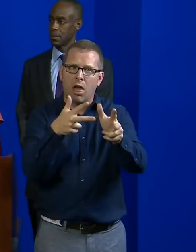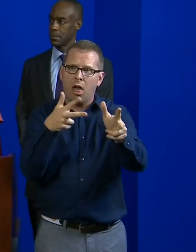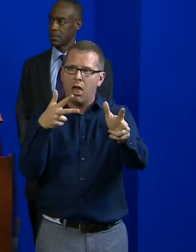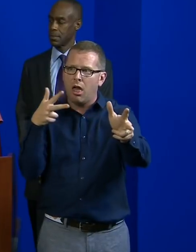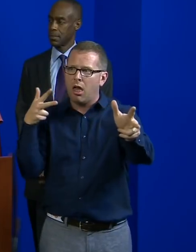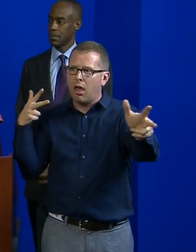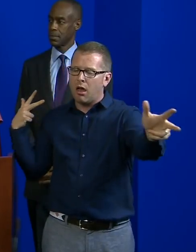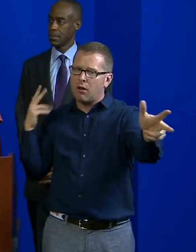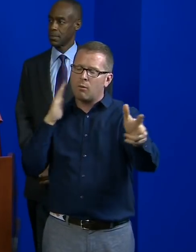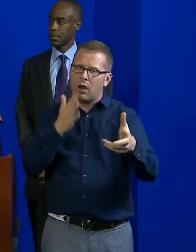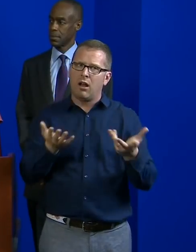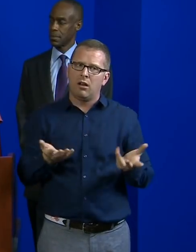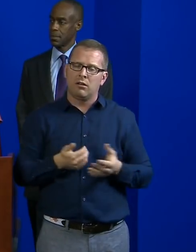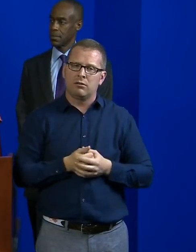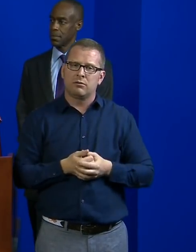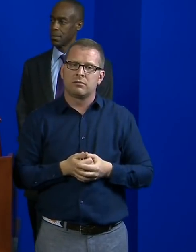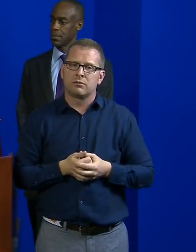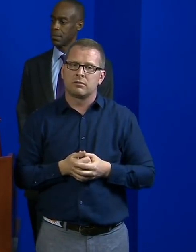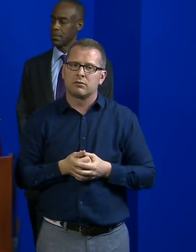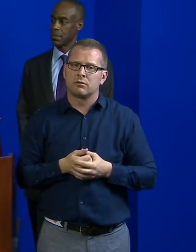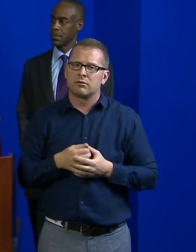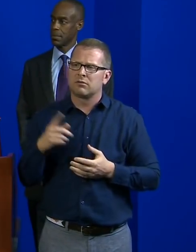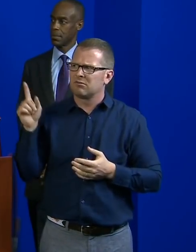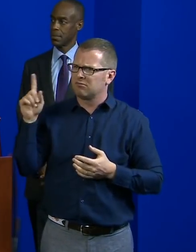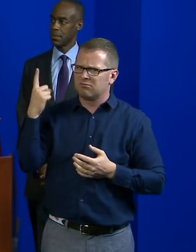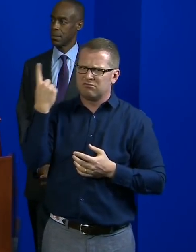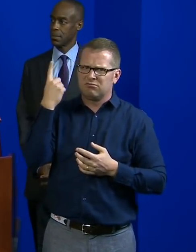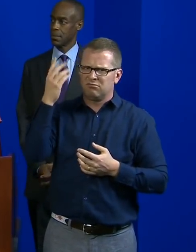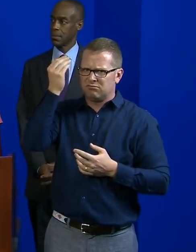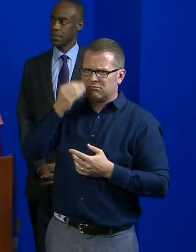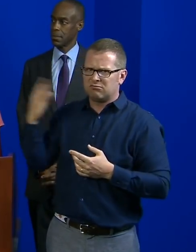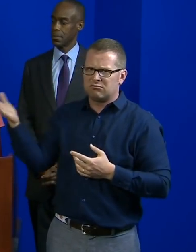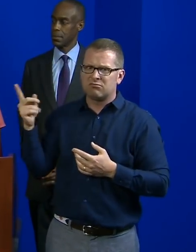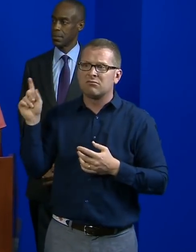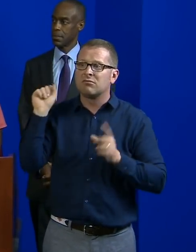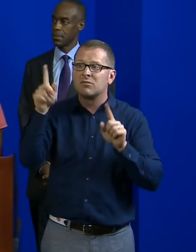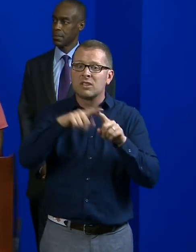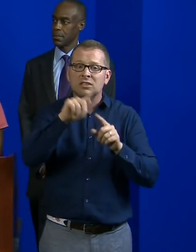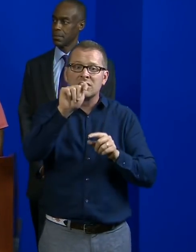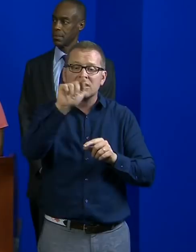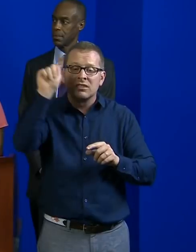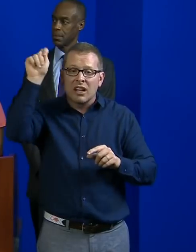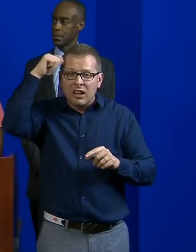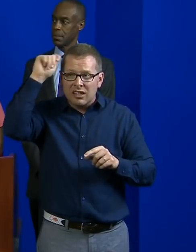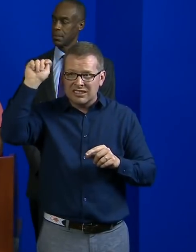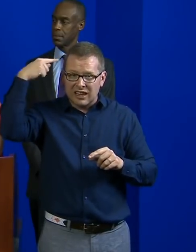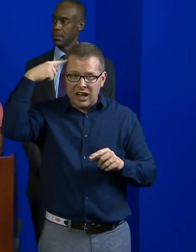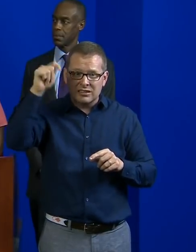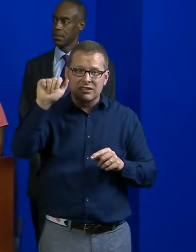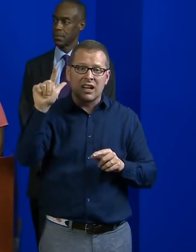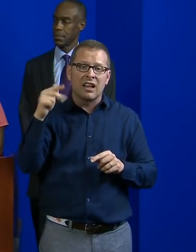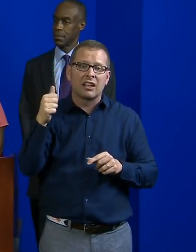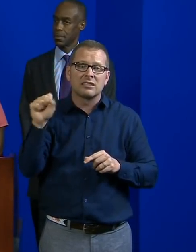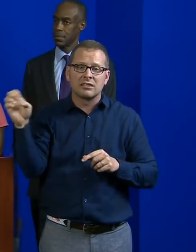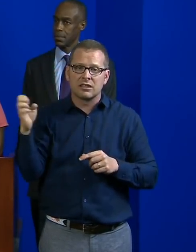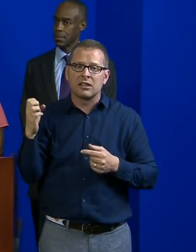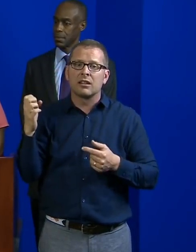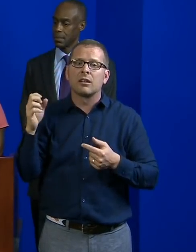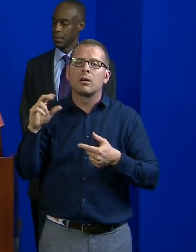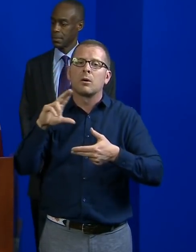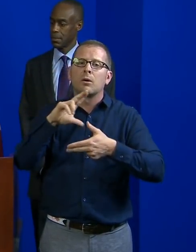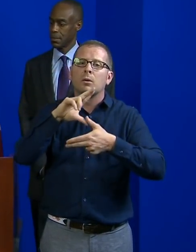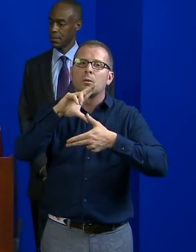went to Tallahassee for the last hurricane we had, and it took them about 15 or 16 hours to get there. So just a word to the wise.